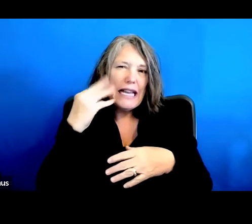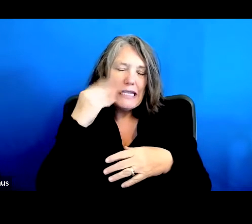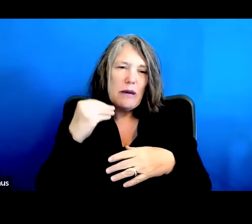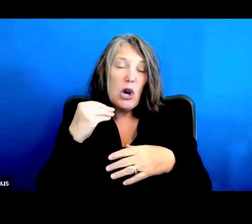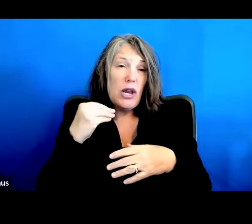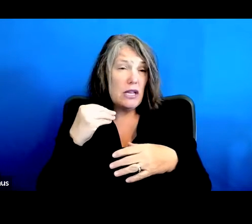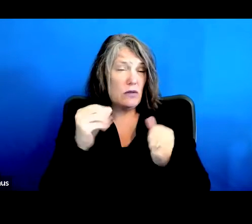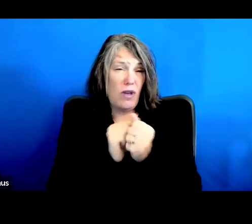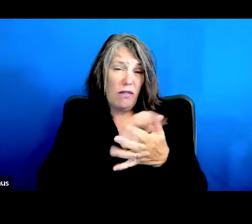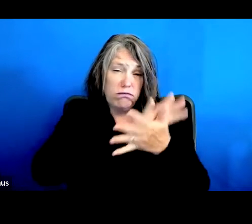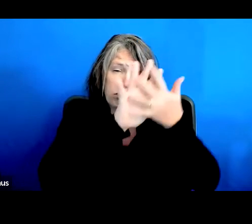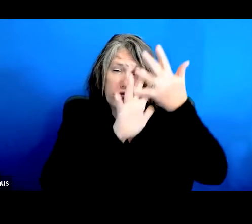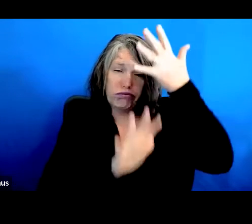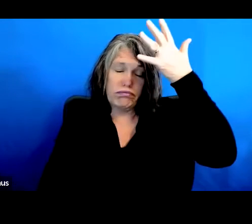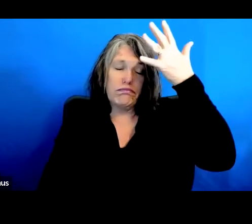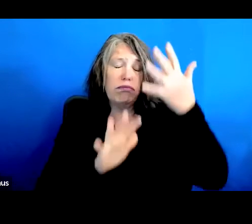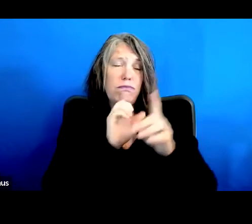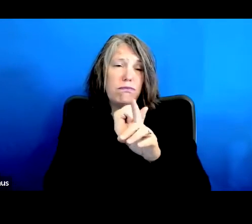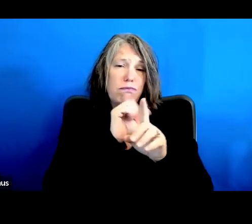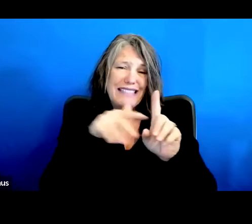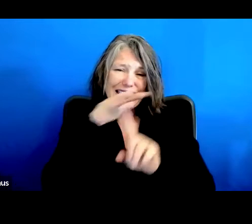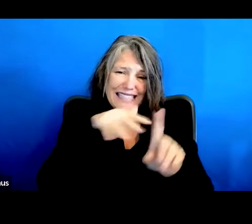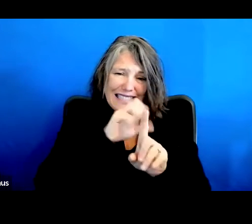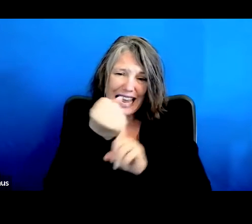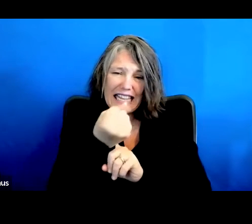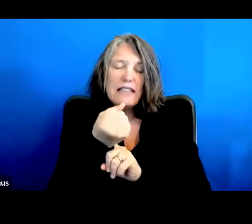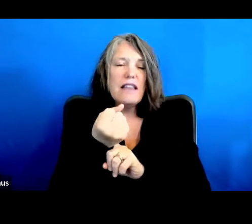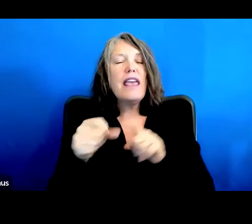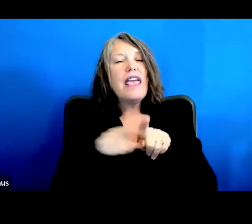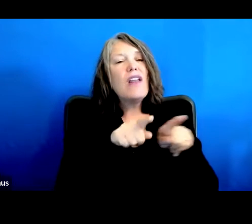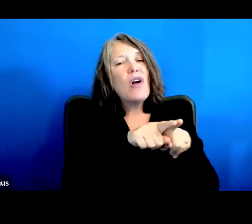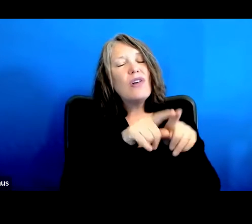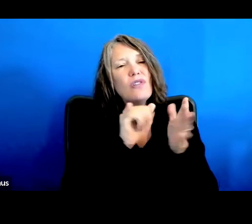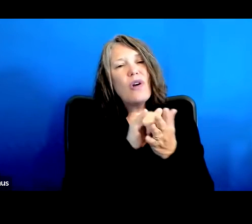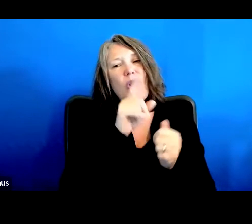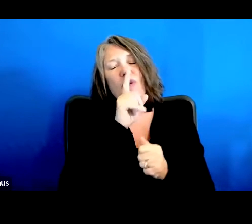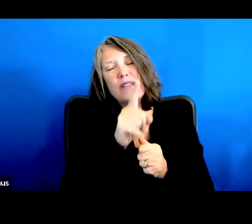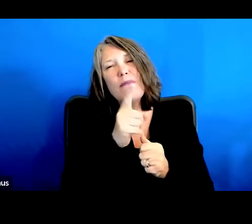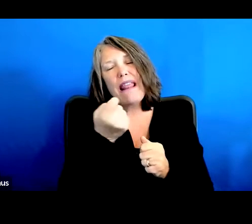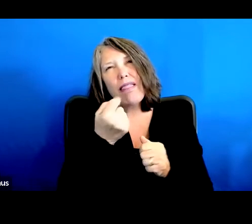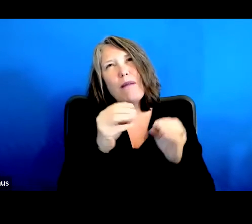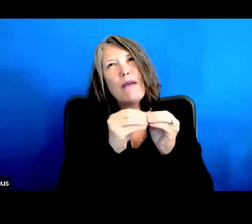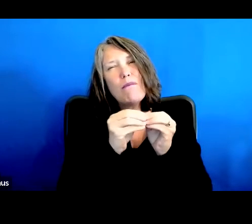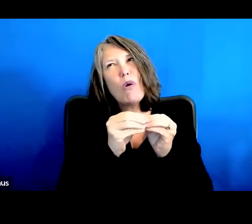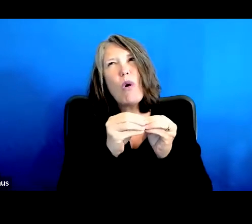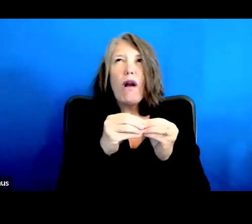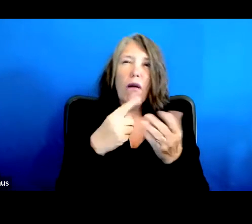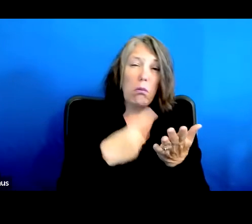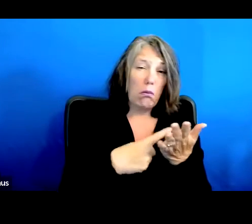congregate settings. And then additionally, and this has been a little bit more talked